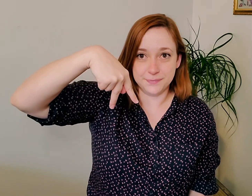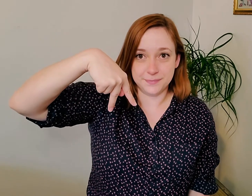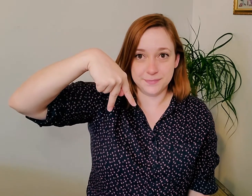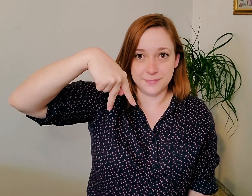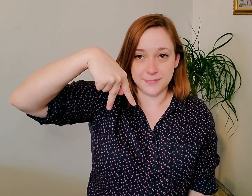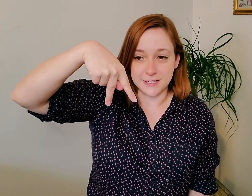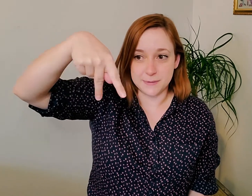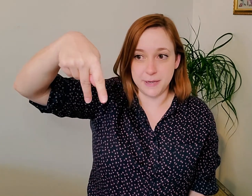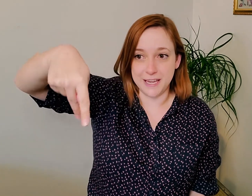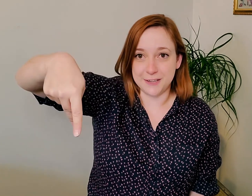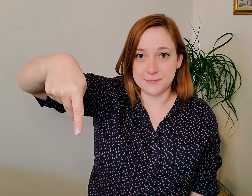There's P.